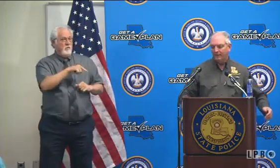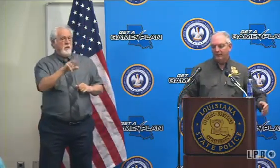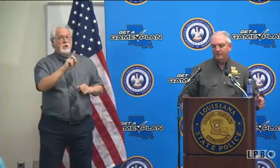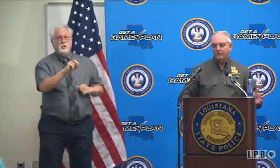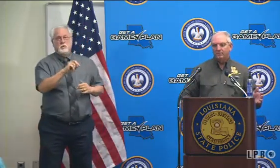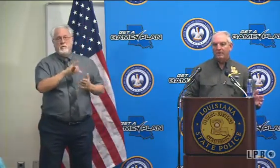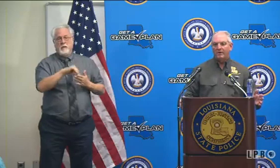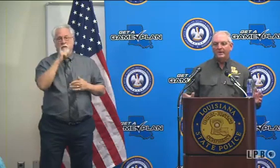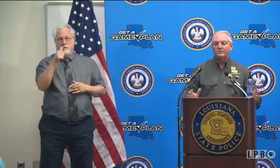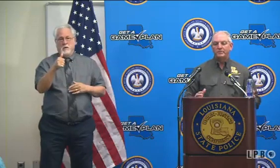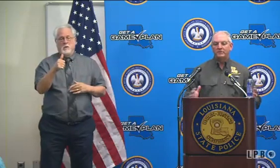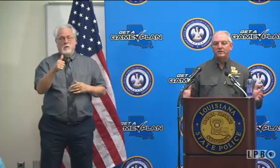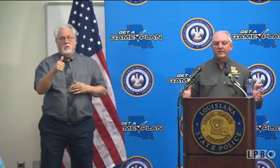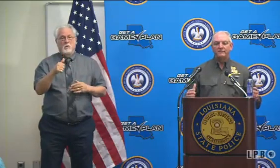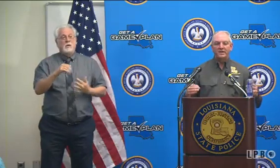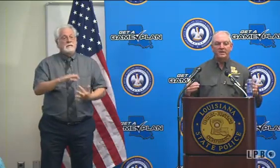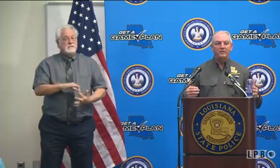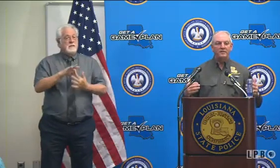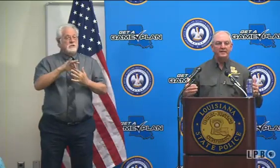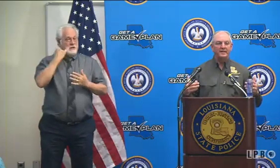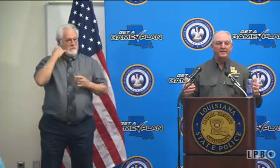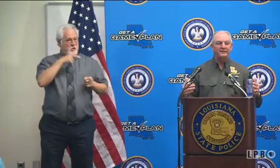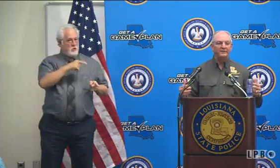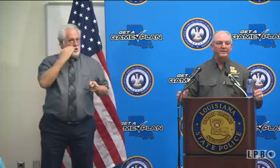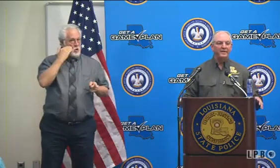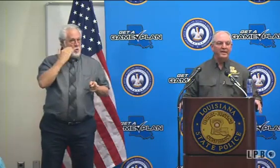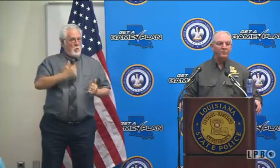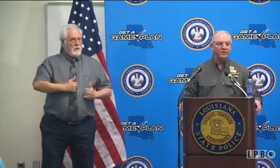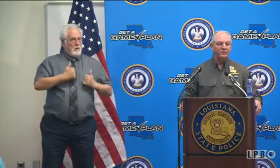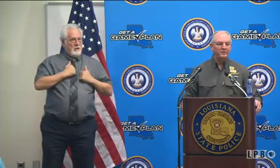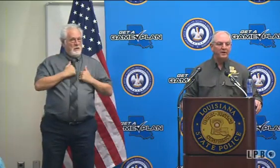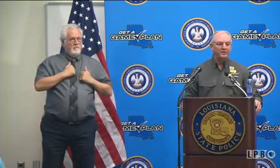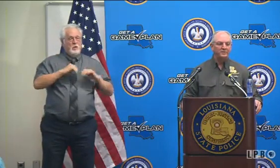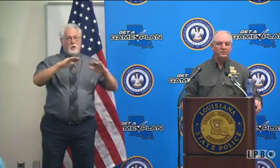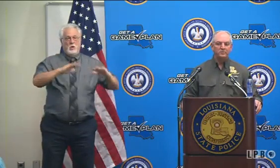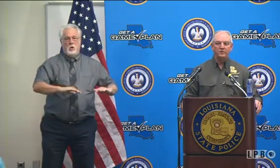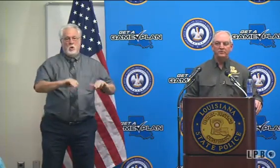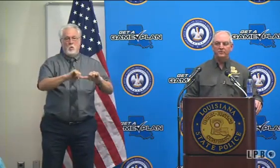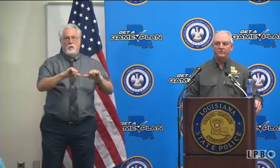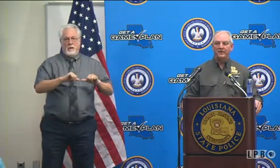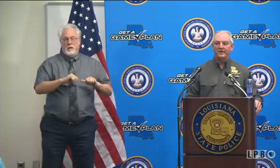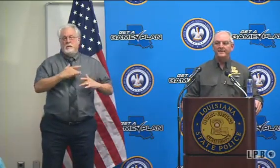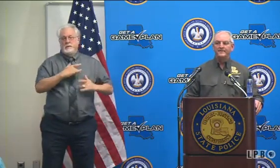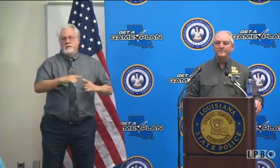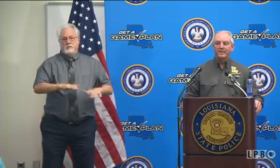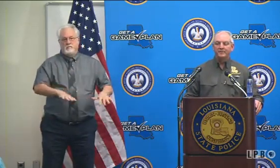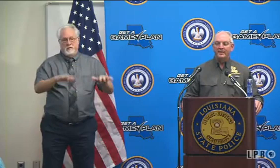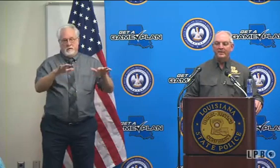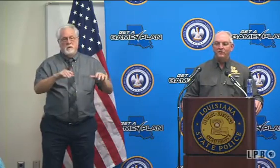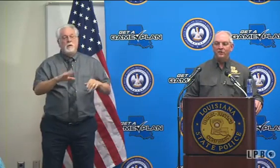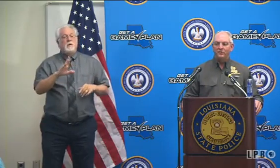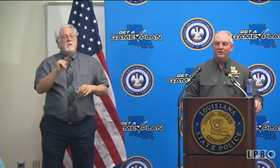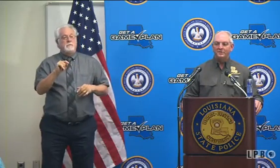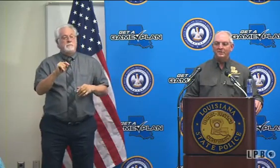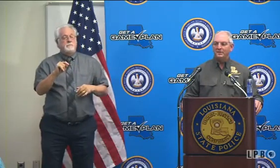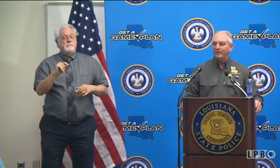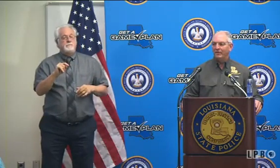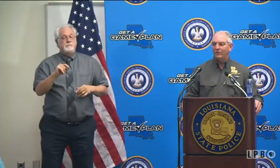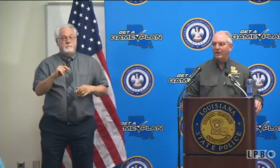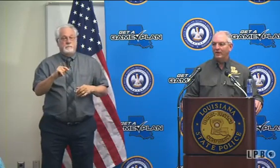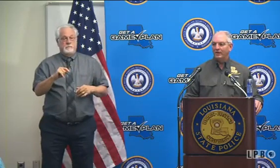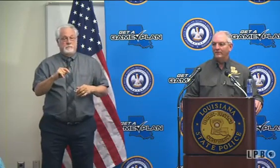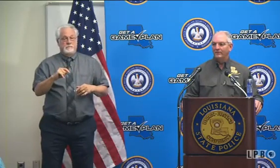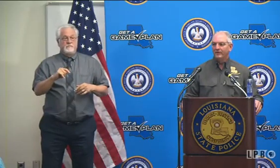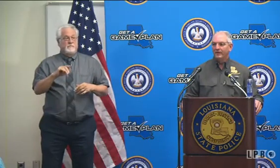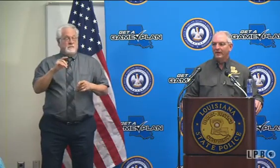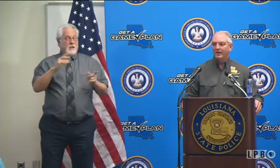that tomorrow, especially if they know that they live in one of those areas that's prone to flooding. But if you listened to Ben a